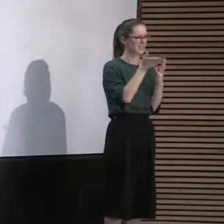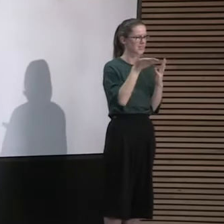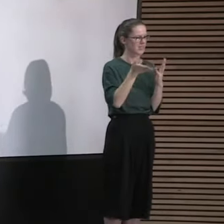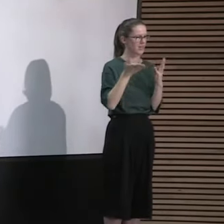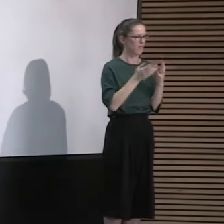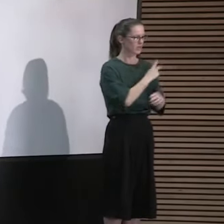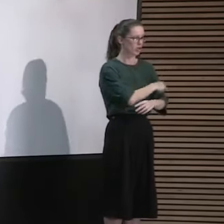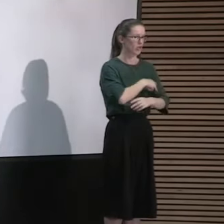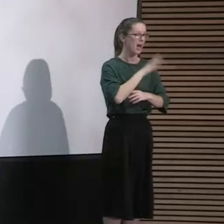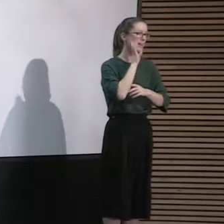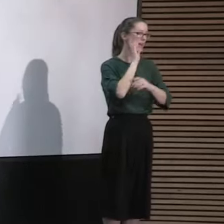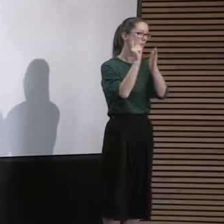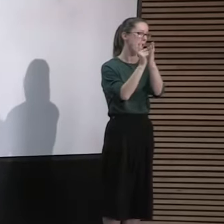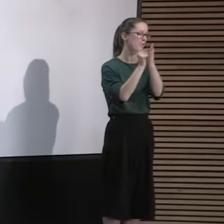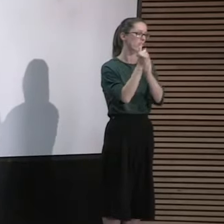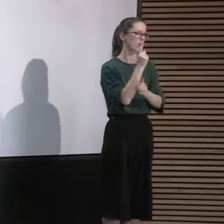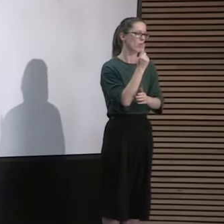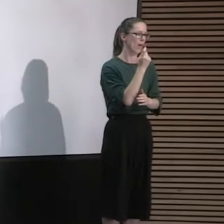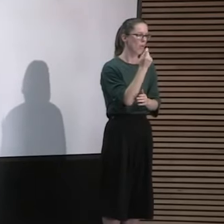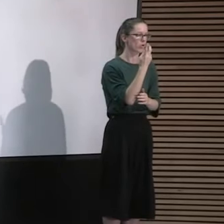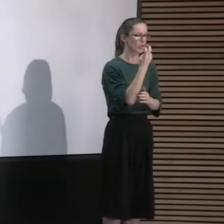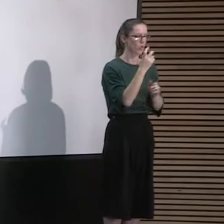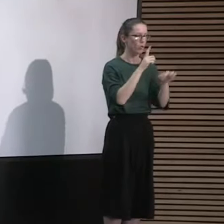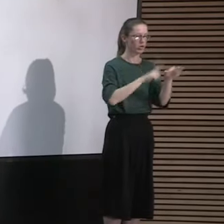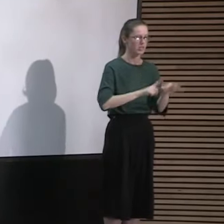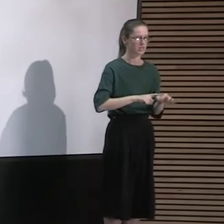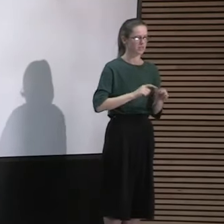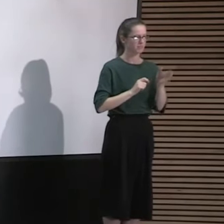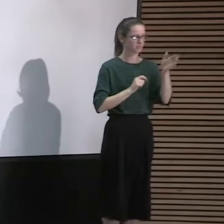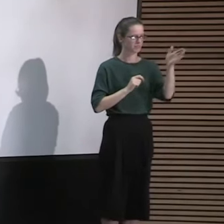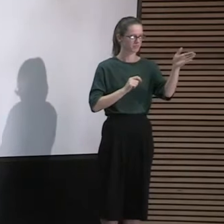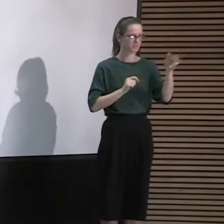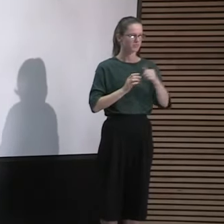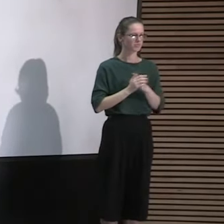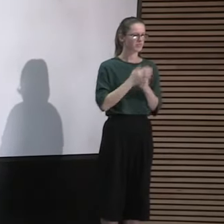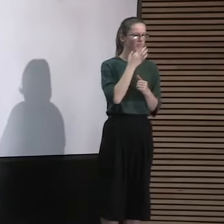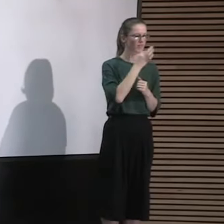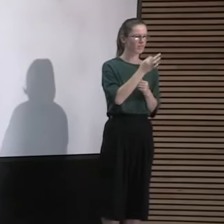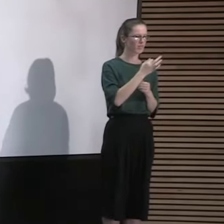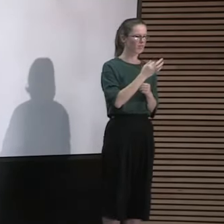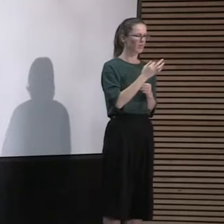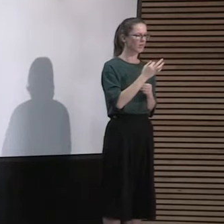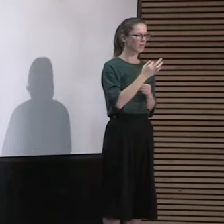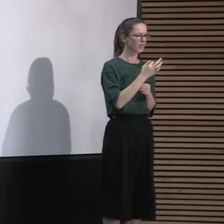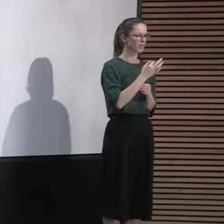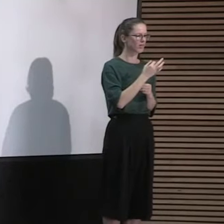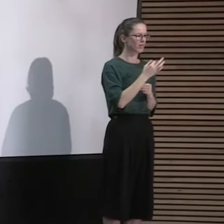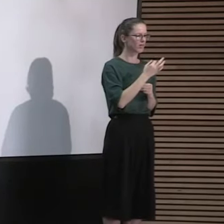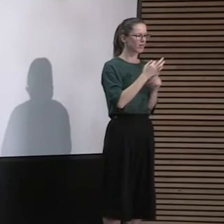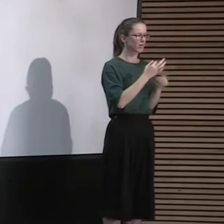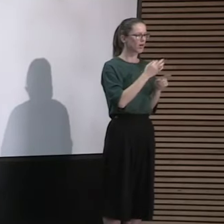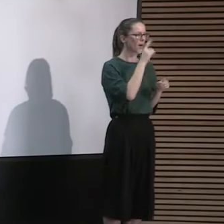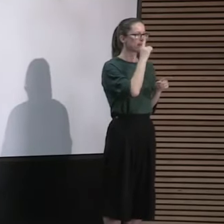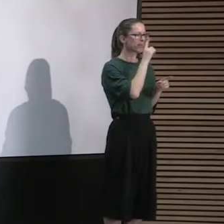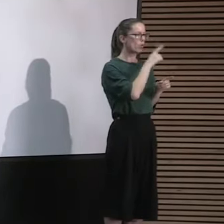security. Now, I can hear the bell starting to ring, so we'll take a couple more over here. When you're talking about the 30 to 40% of people who are covered by this